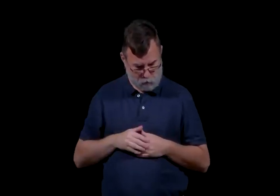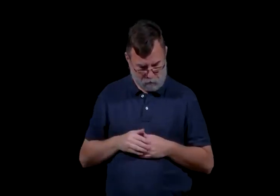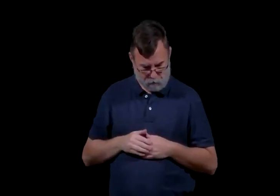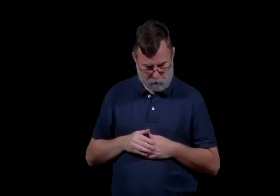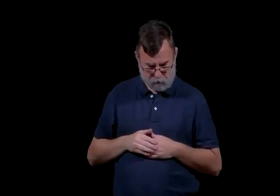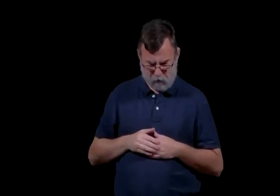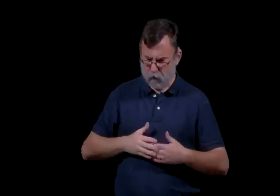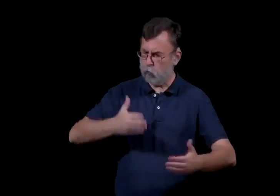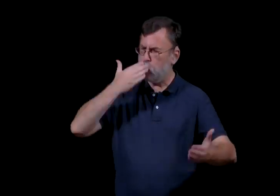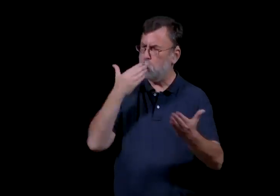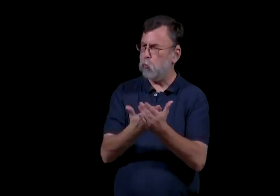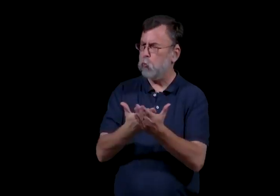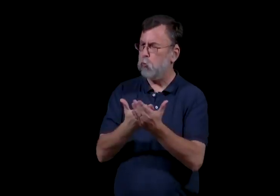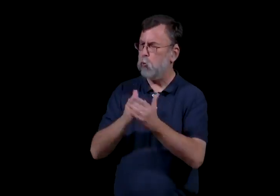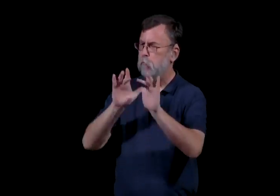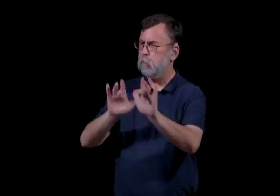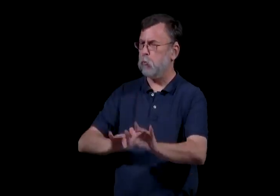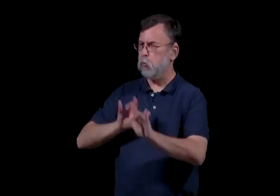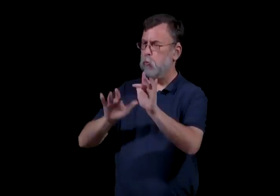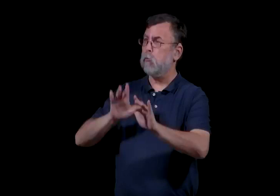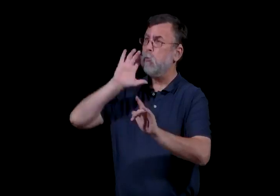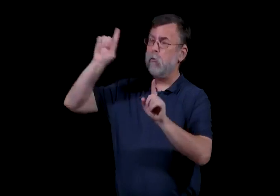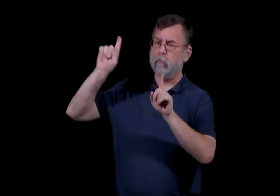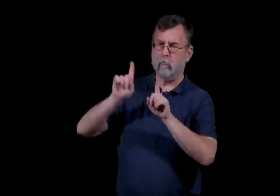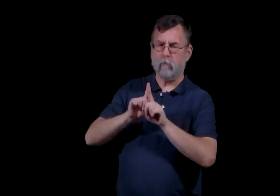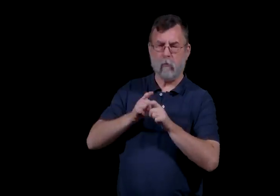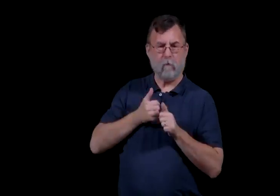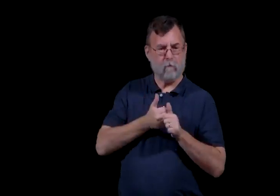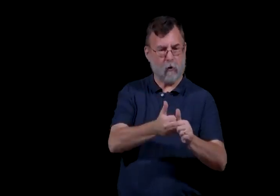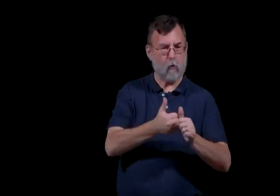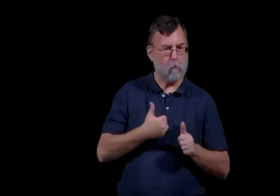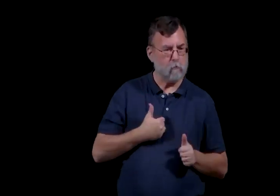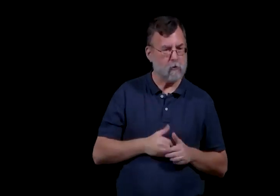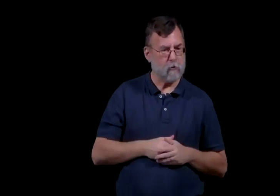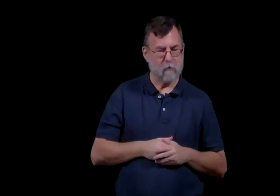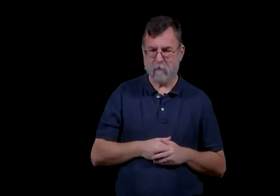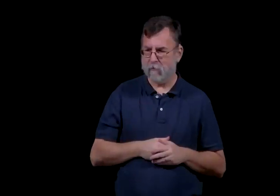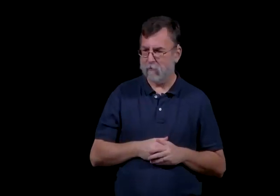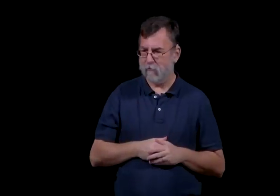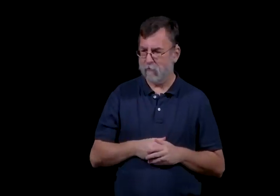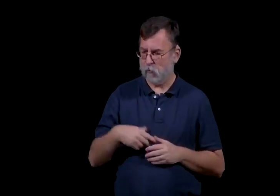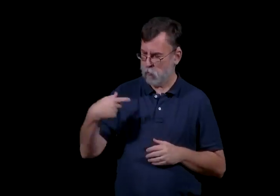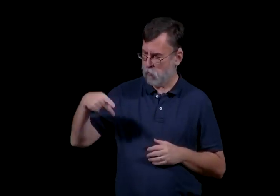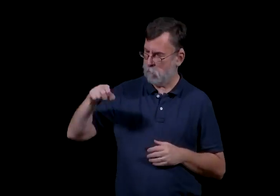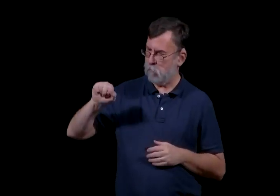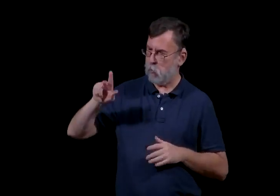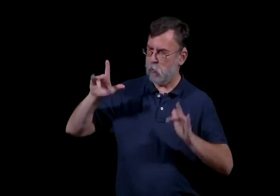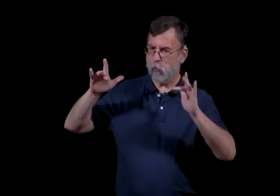White pearl. That means surely goodness and mercies shall follow me.